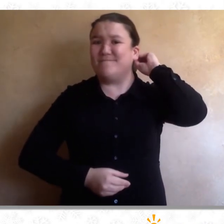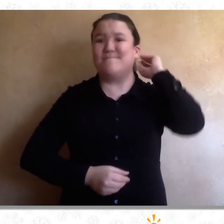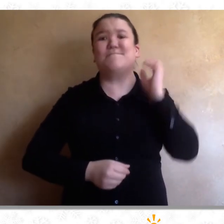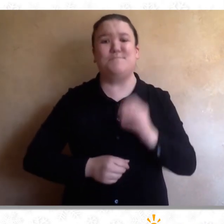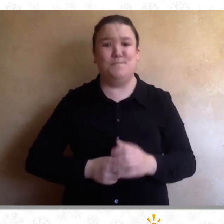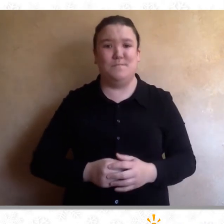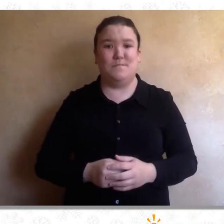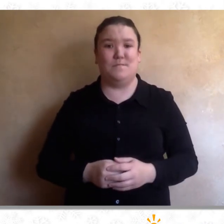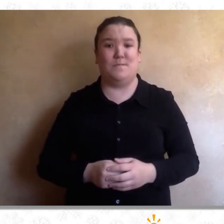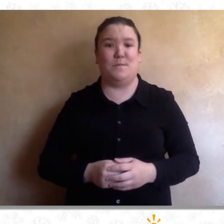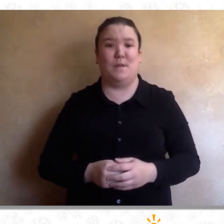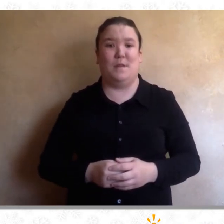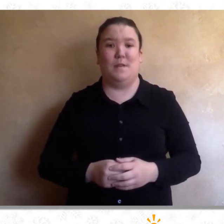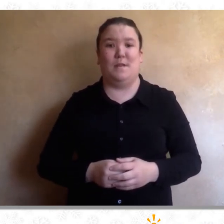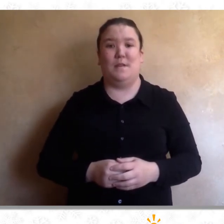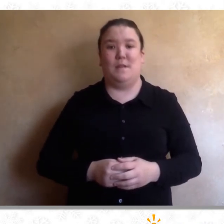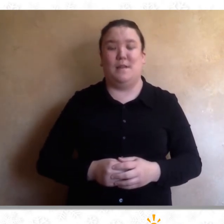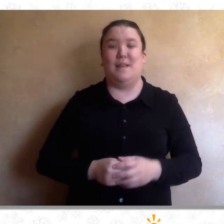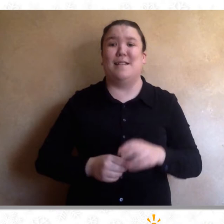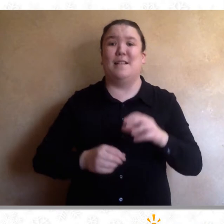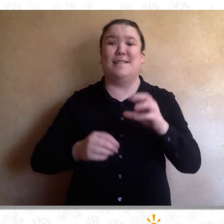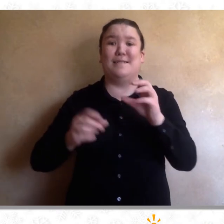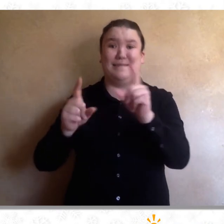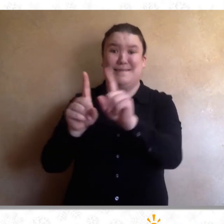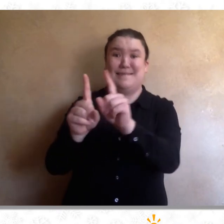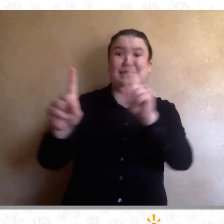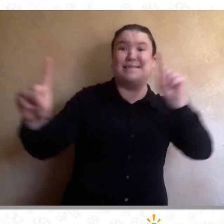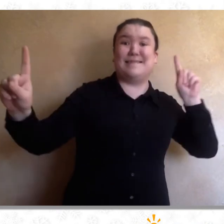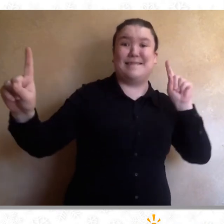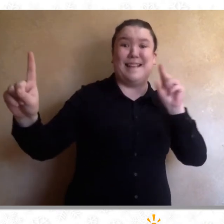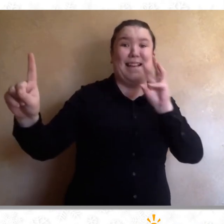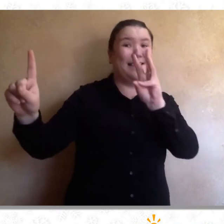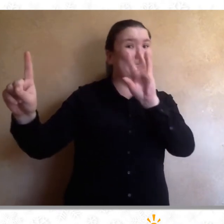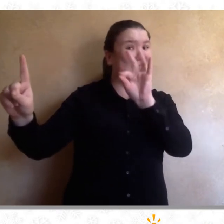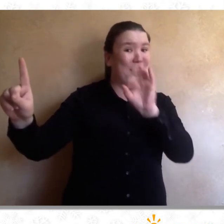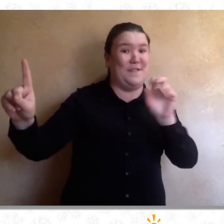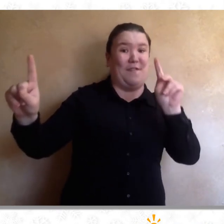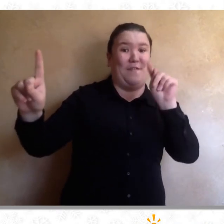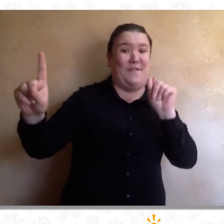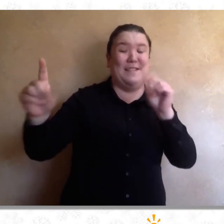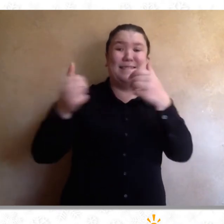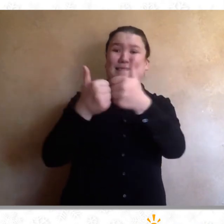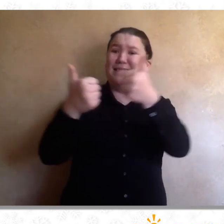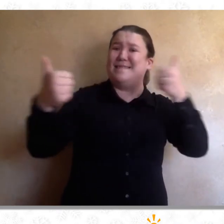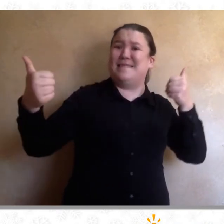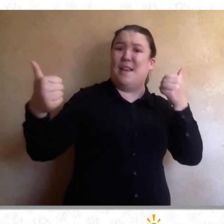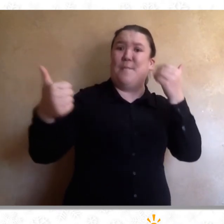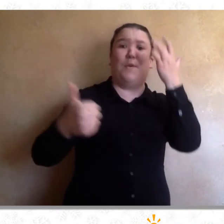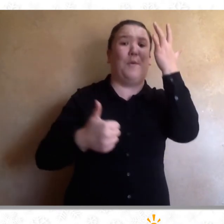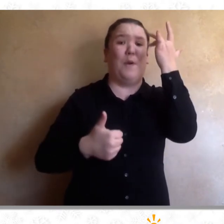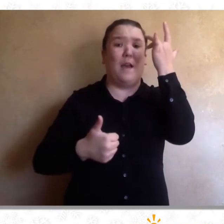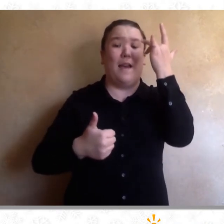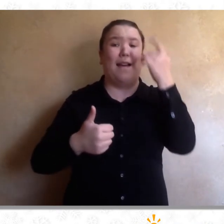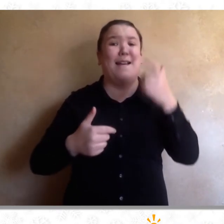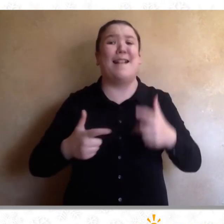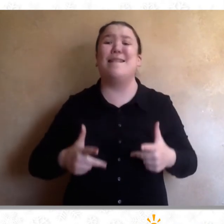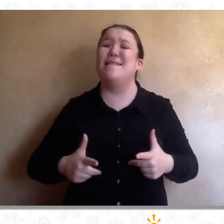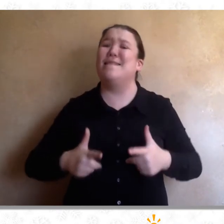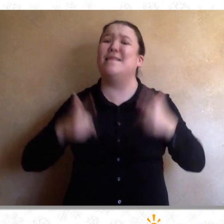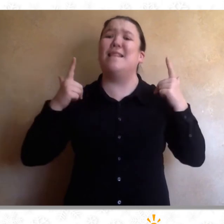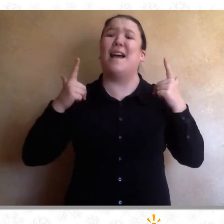this one thing. Maintain good social